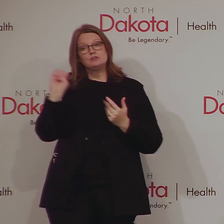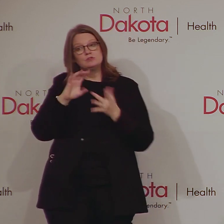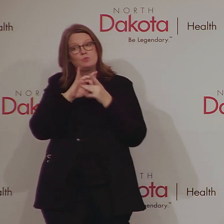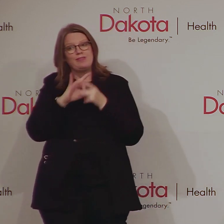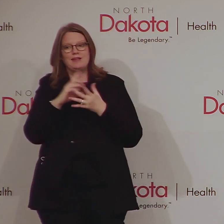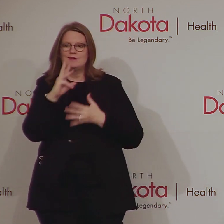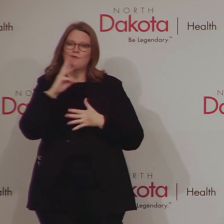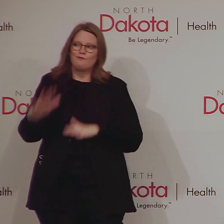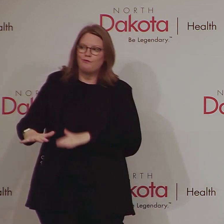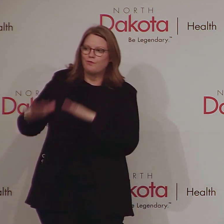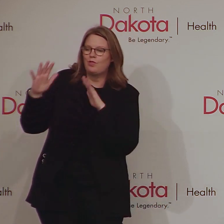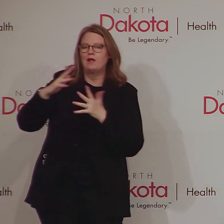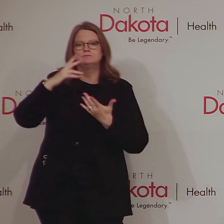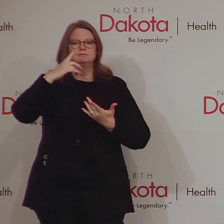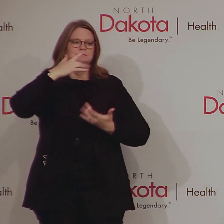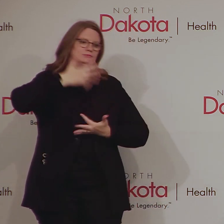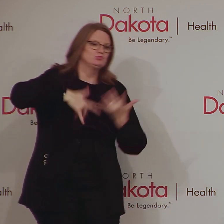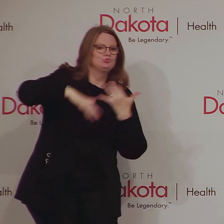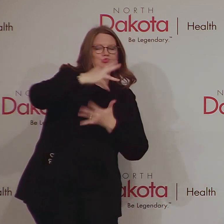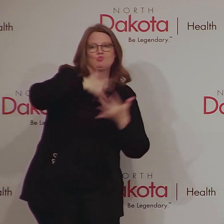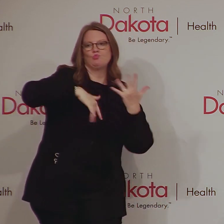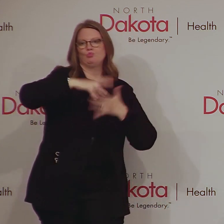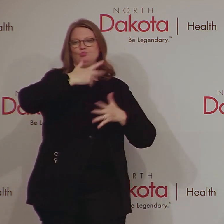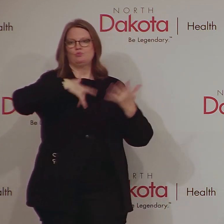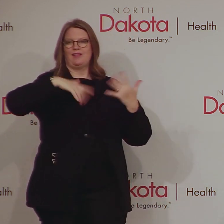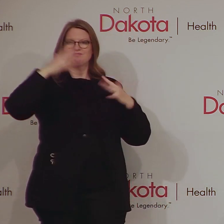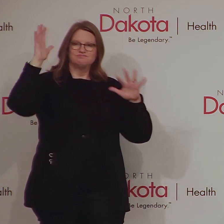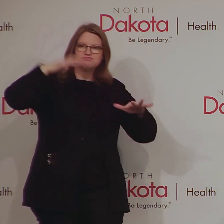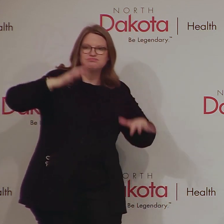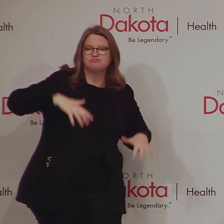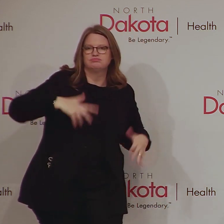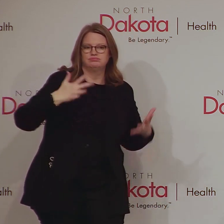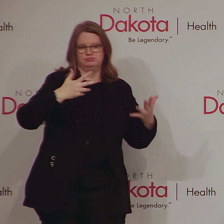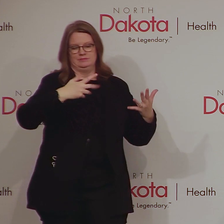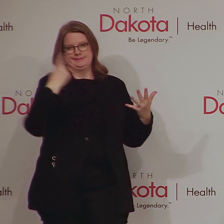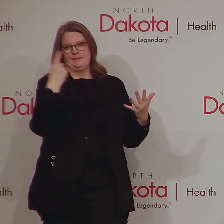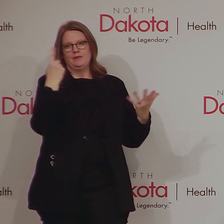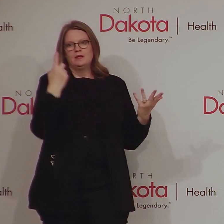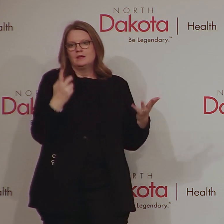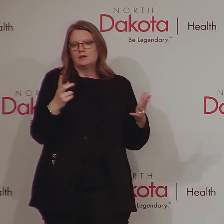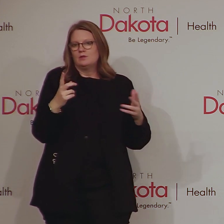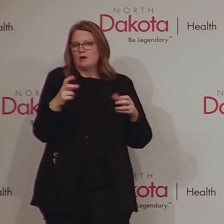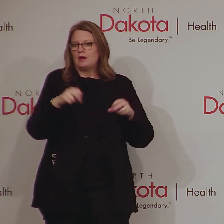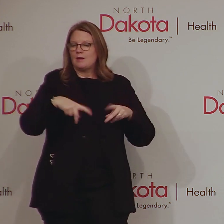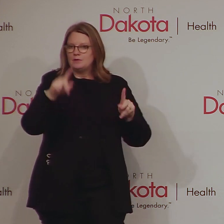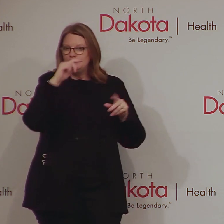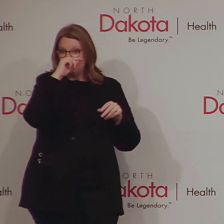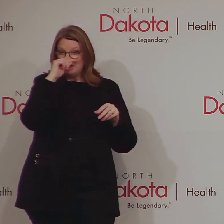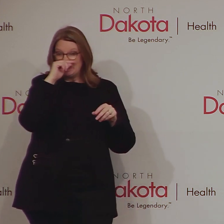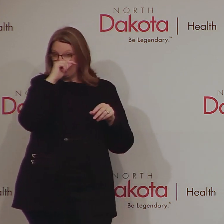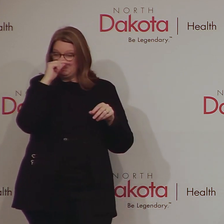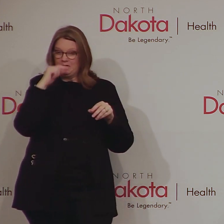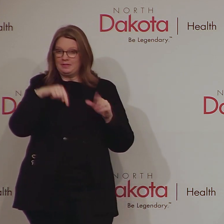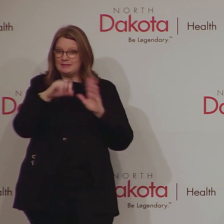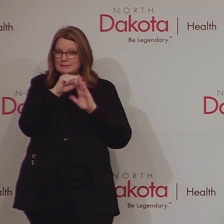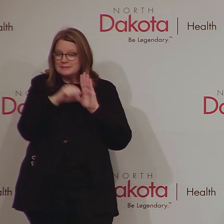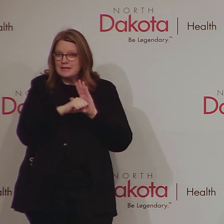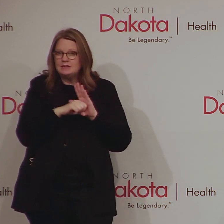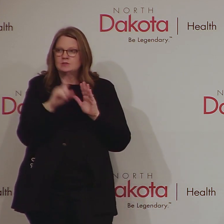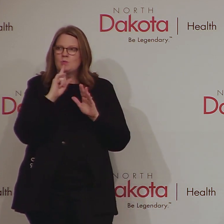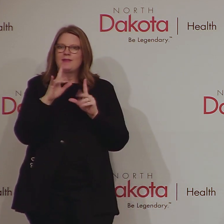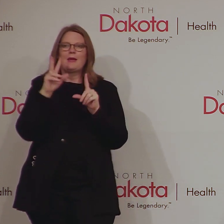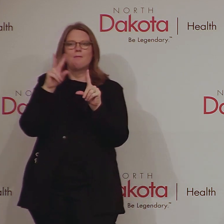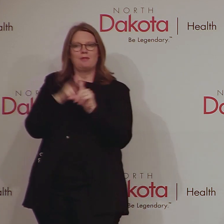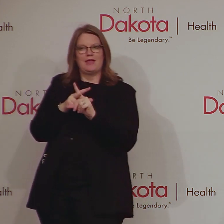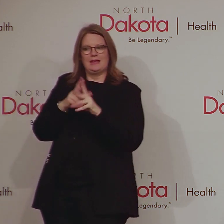related to floods and storms that, again, create an opportunity for us as a state and local political subdivisions to apply for and